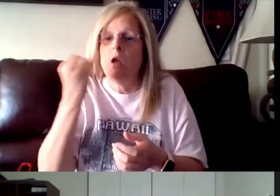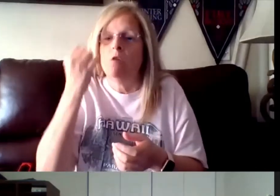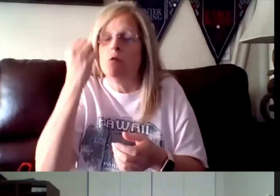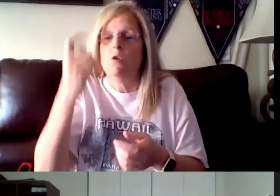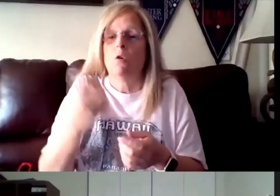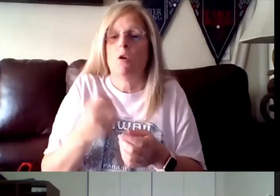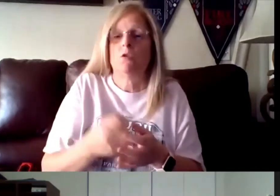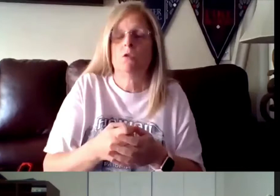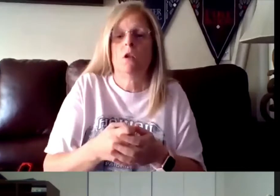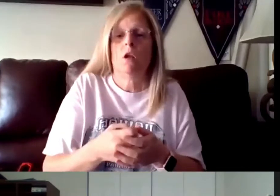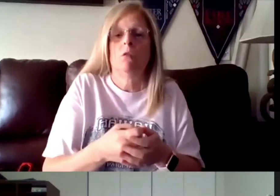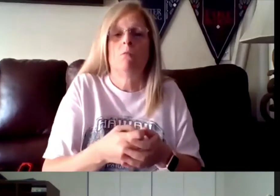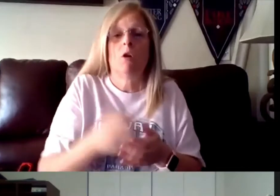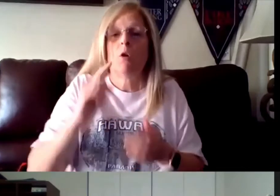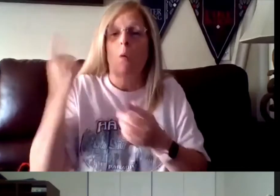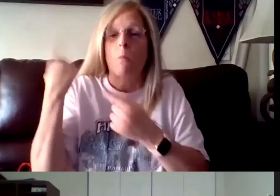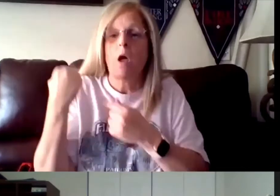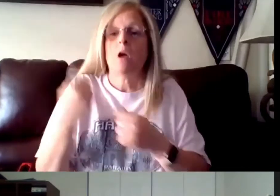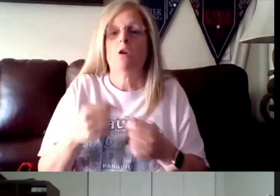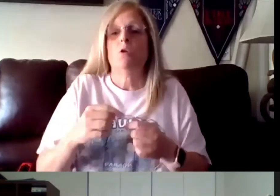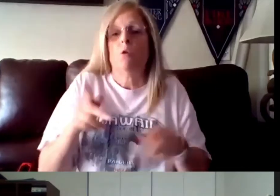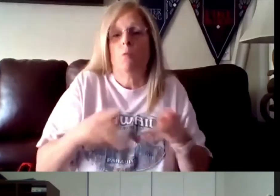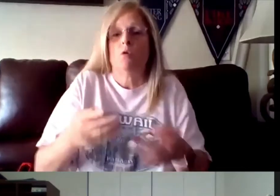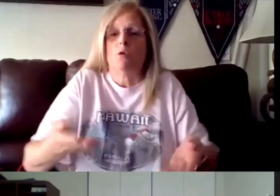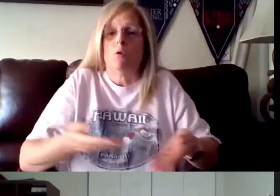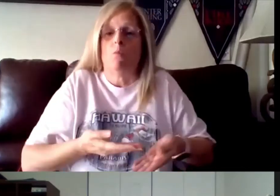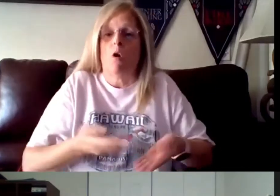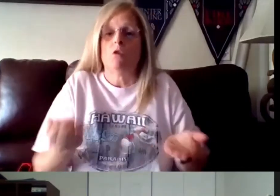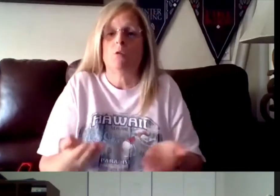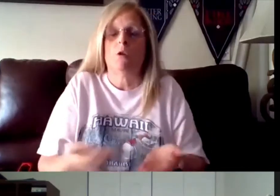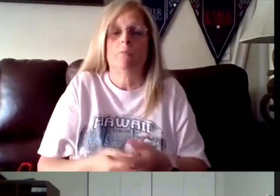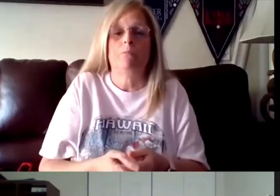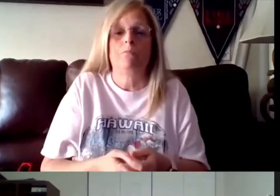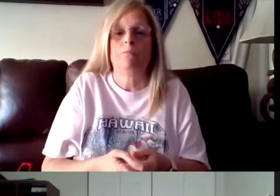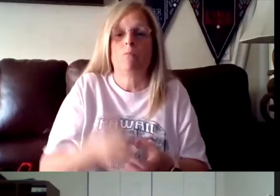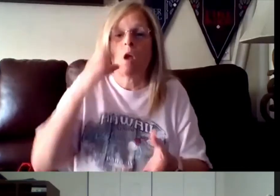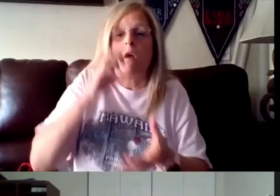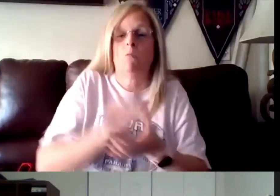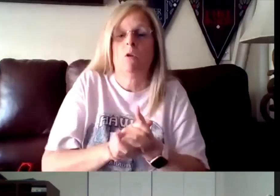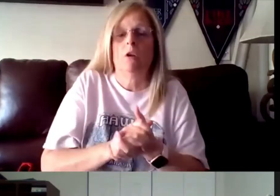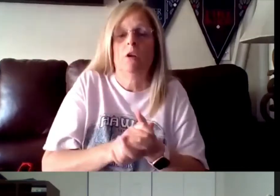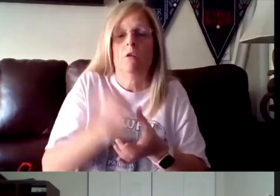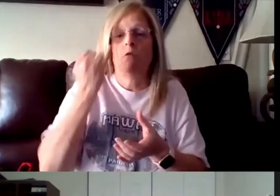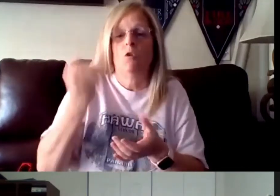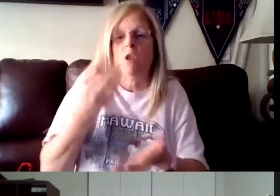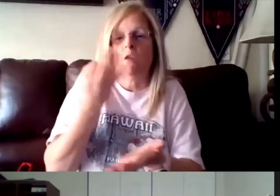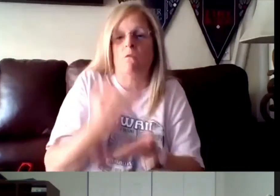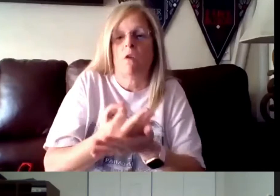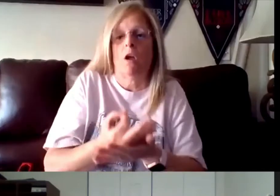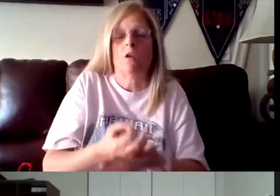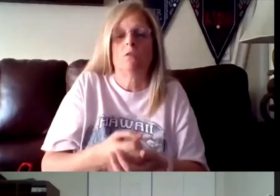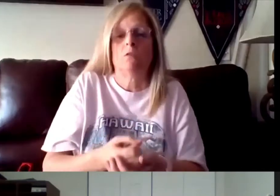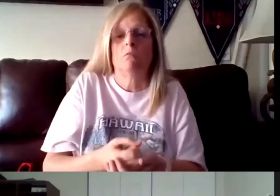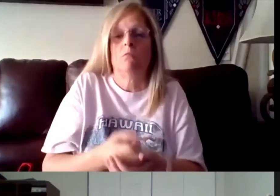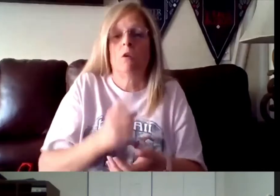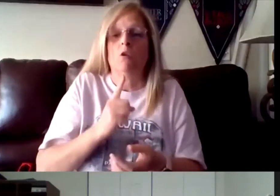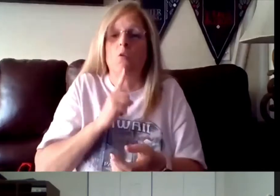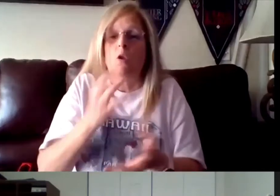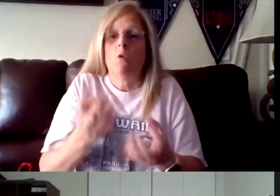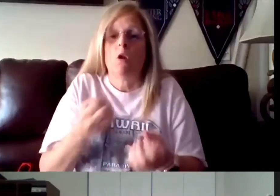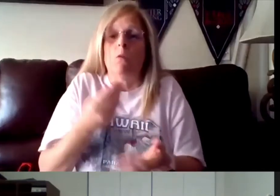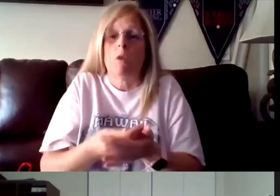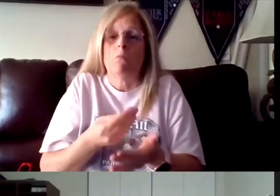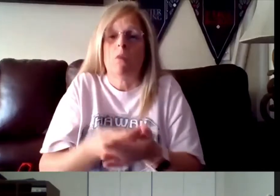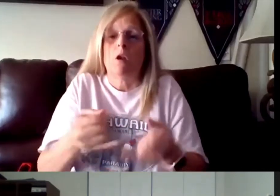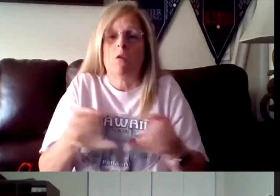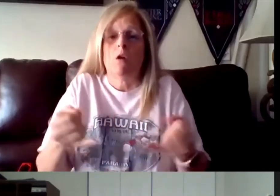here and get the facts, because I believe if you get the facts and you're truly looking to make money online, this is